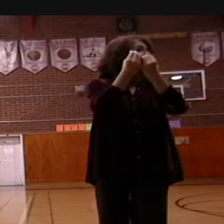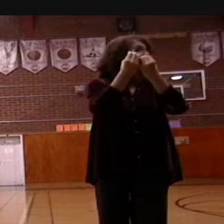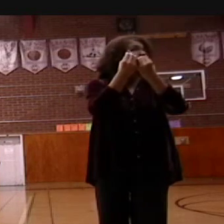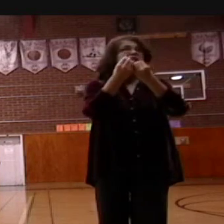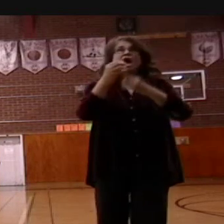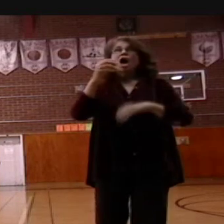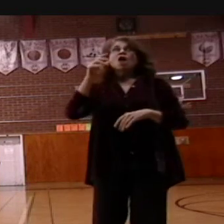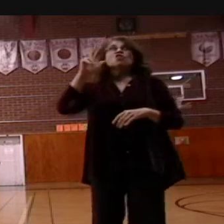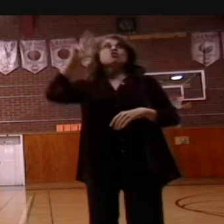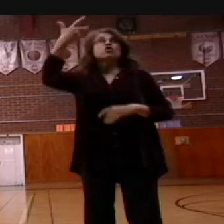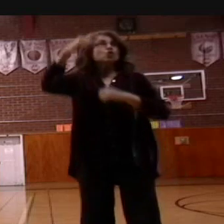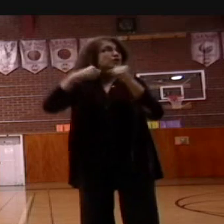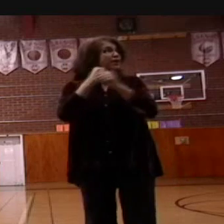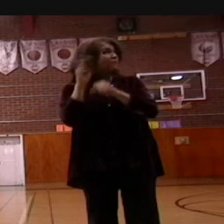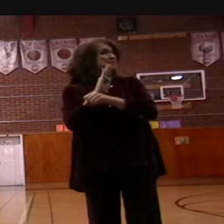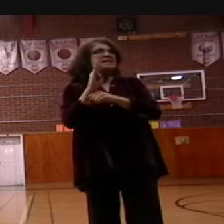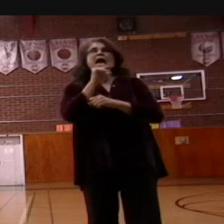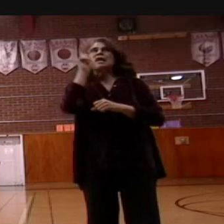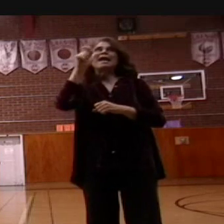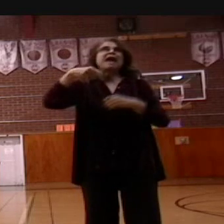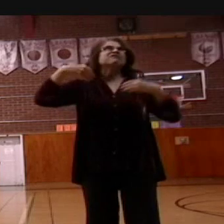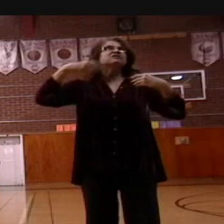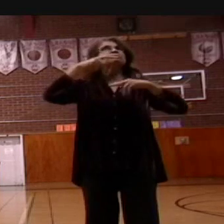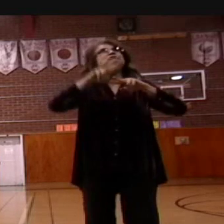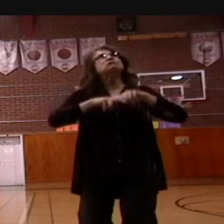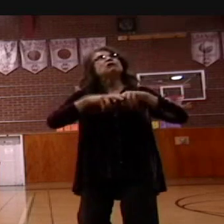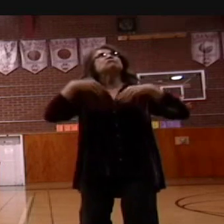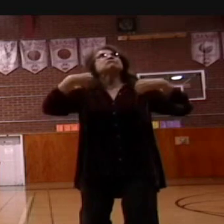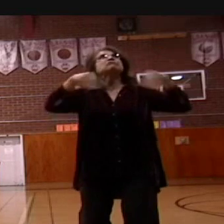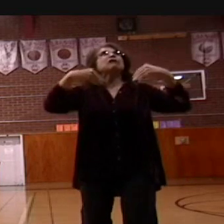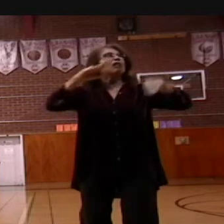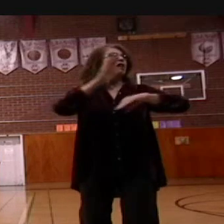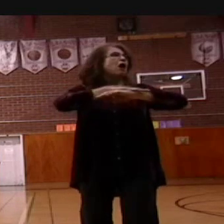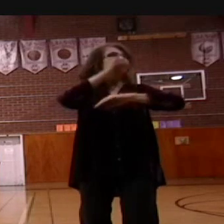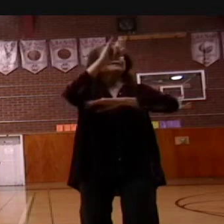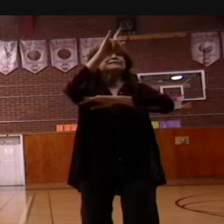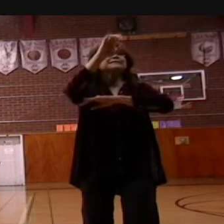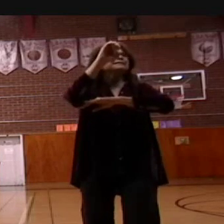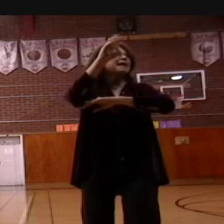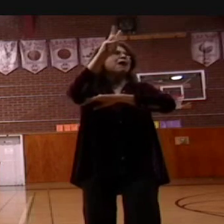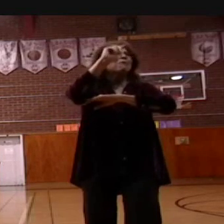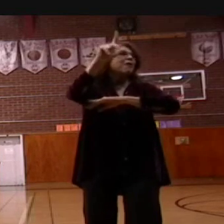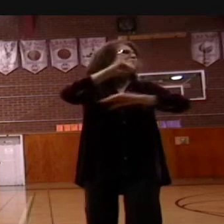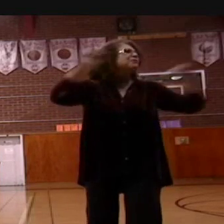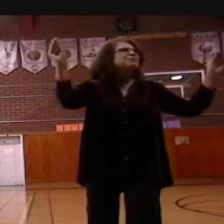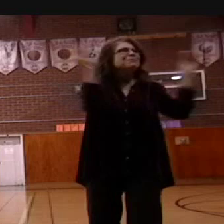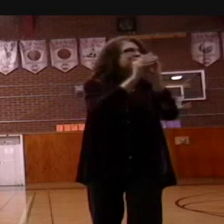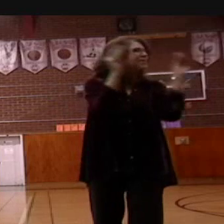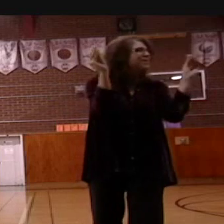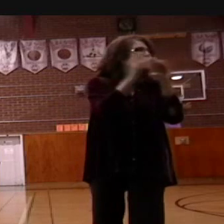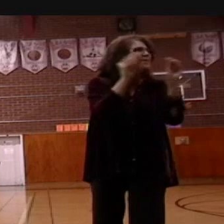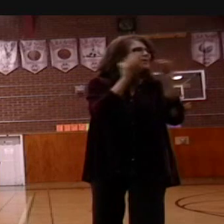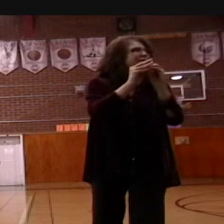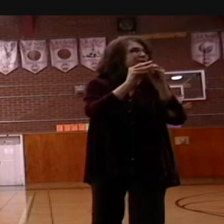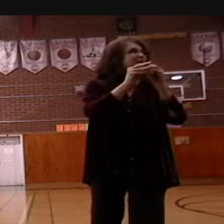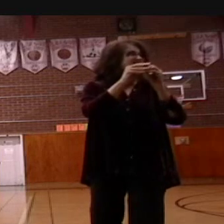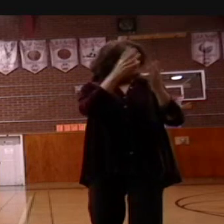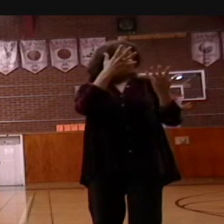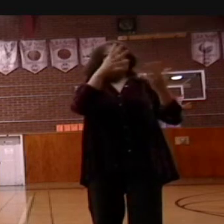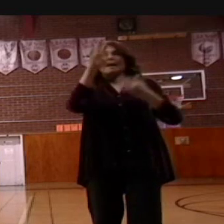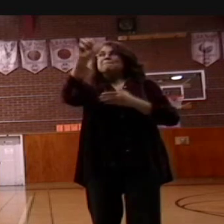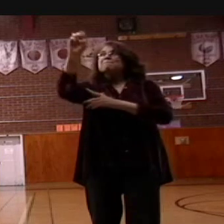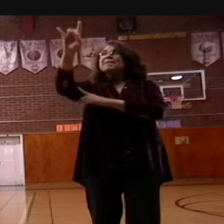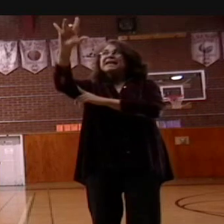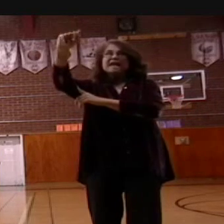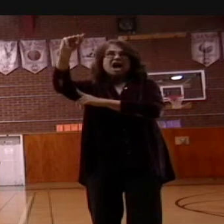sidewalk sales anymore. I was so excited about that. I was getting lots of media attention, including some big national coverage,